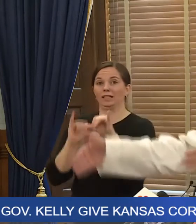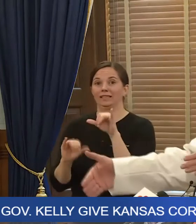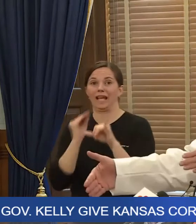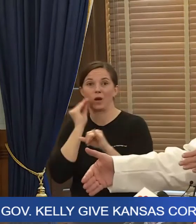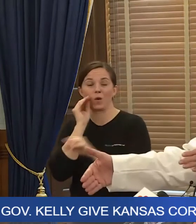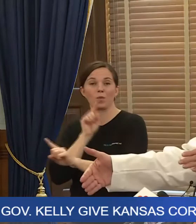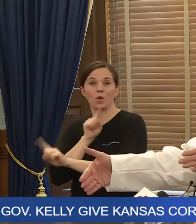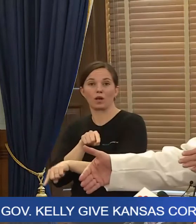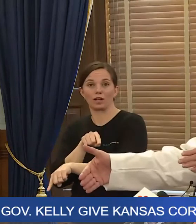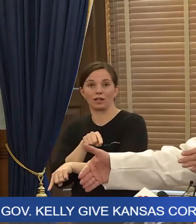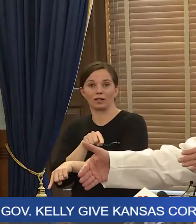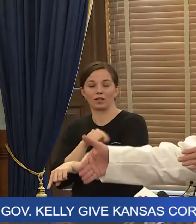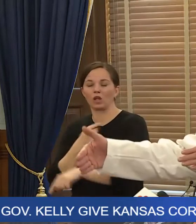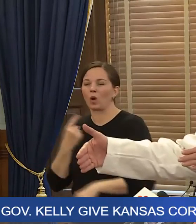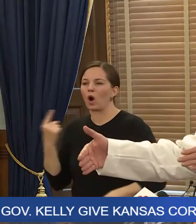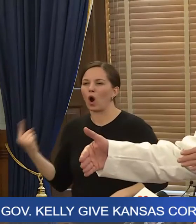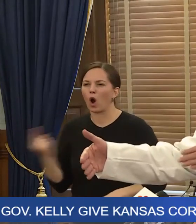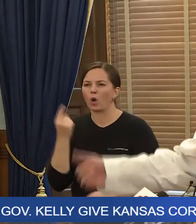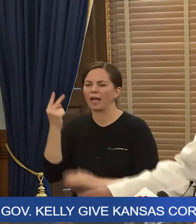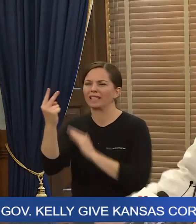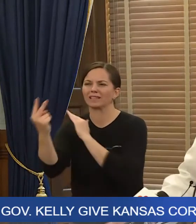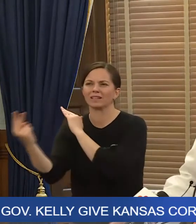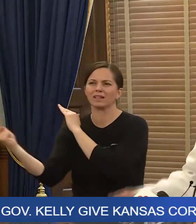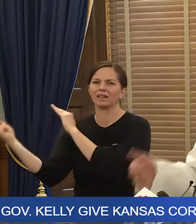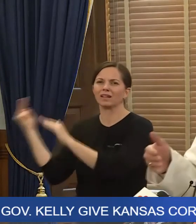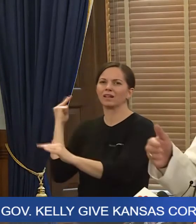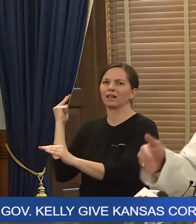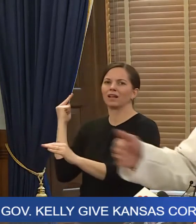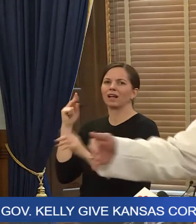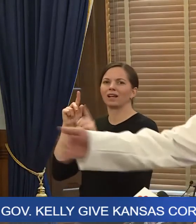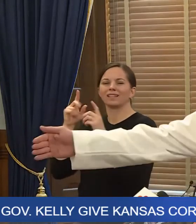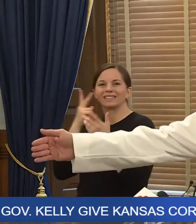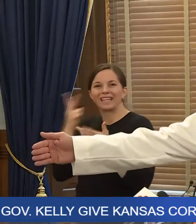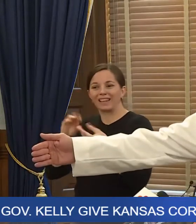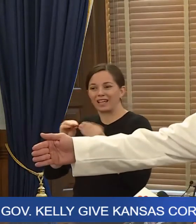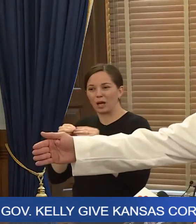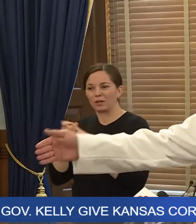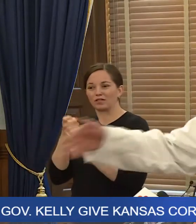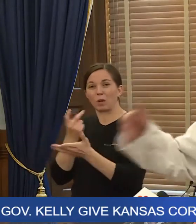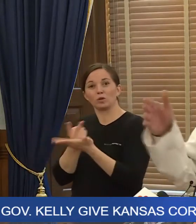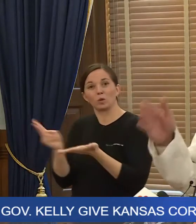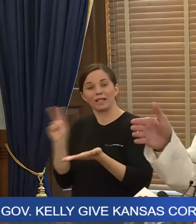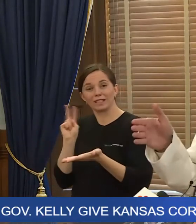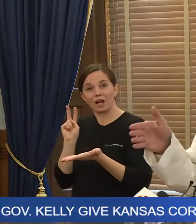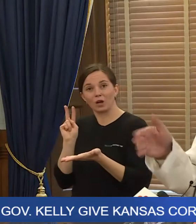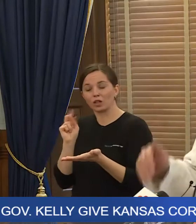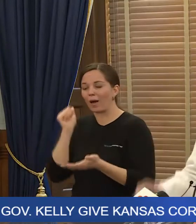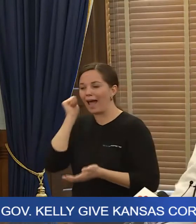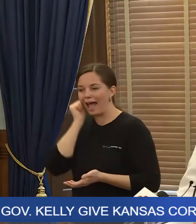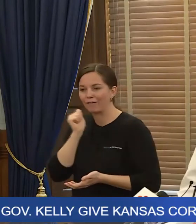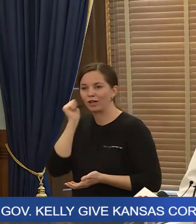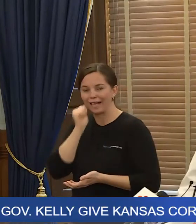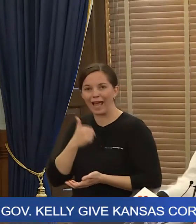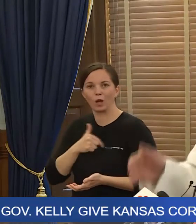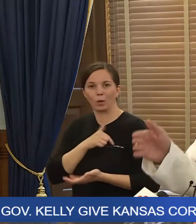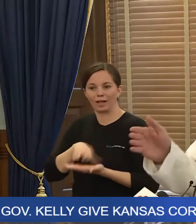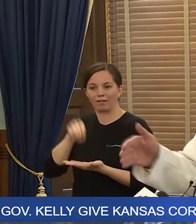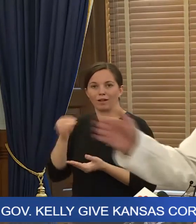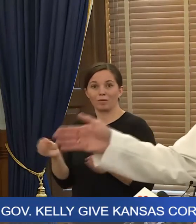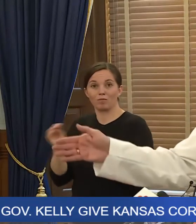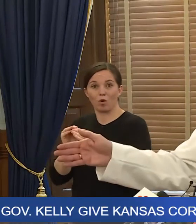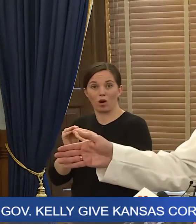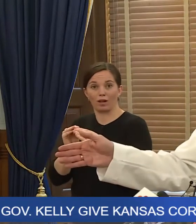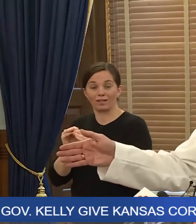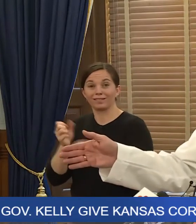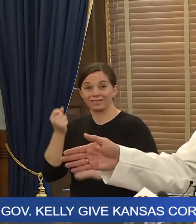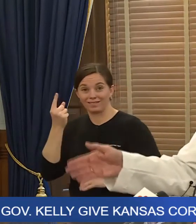always looking through the rearview mirror by about 2 weeks. So with every additional day, we get smarter. Again, as we talked about on Monday, 4